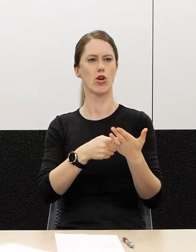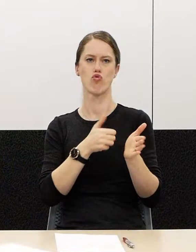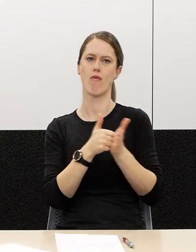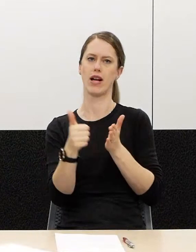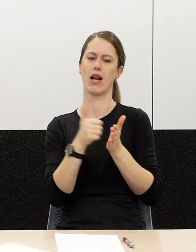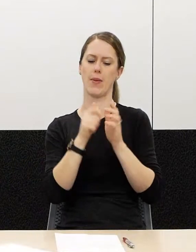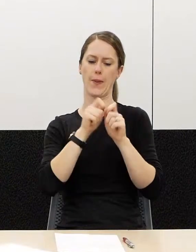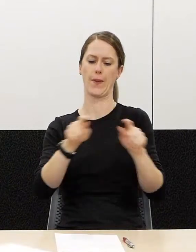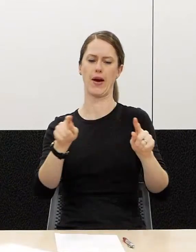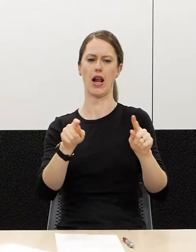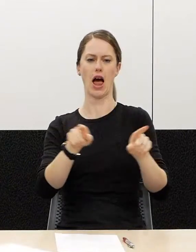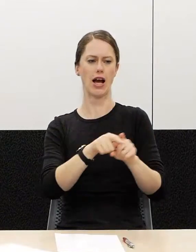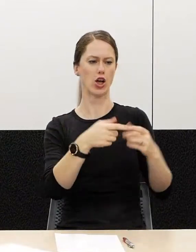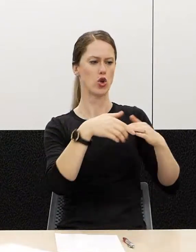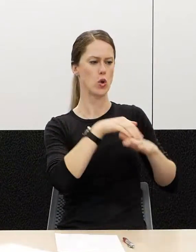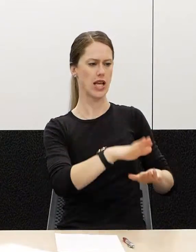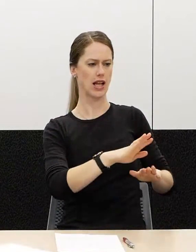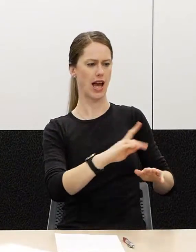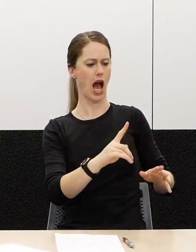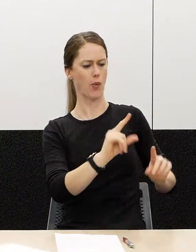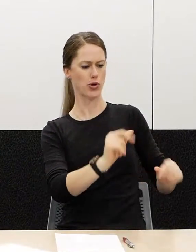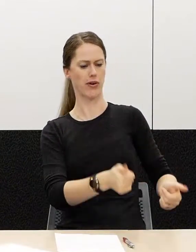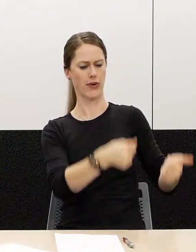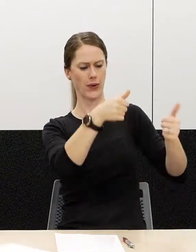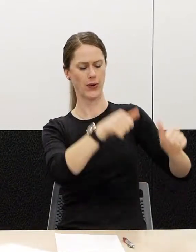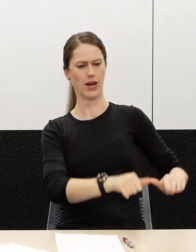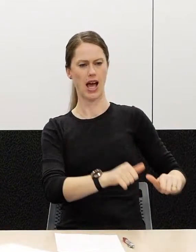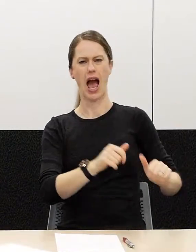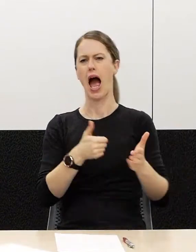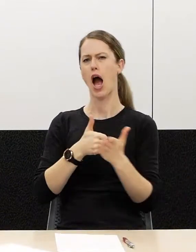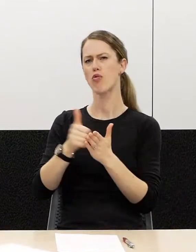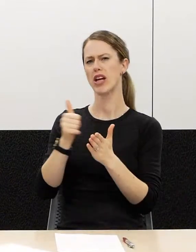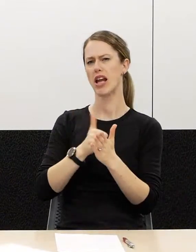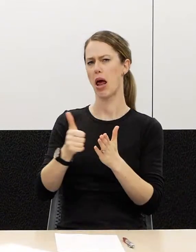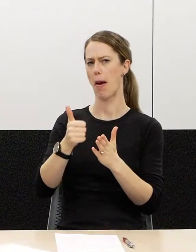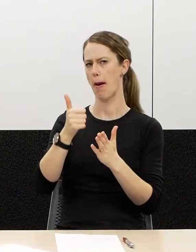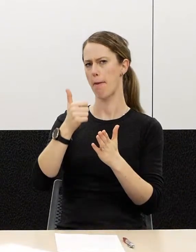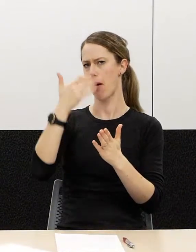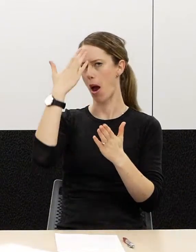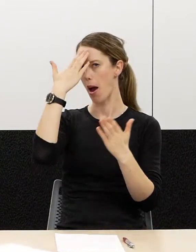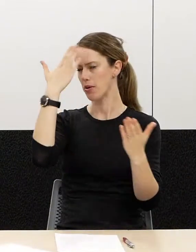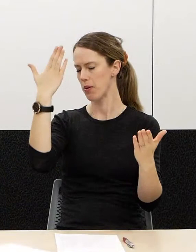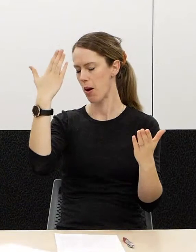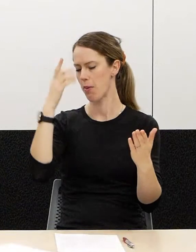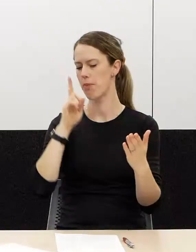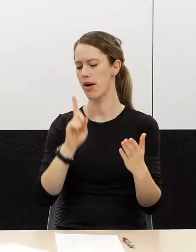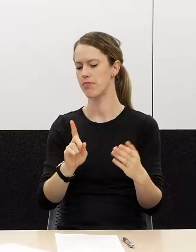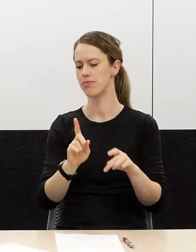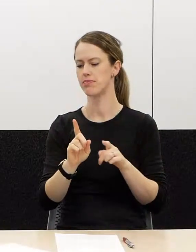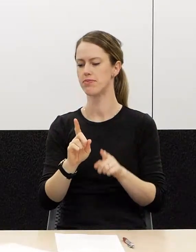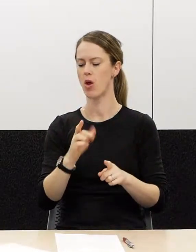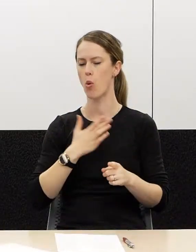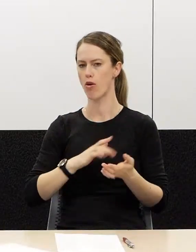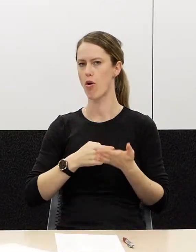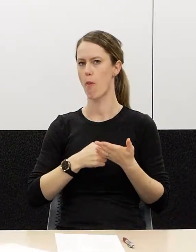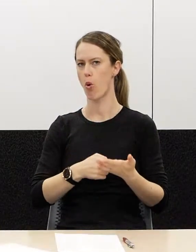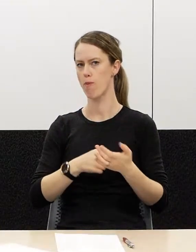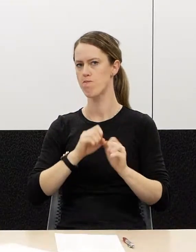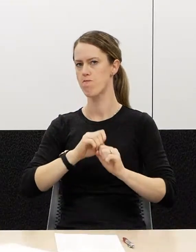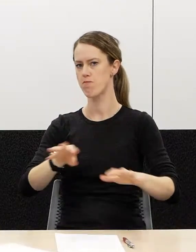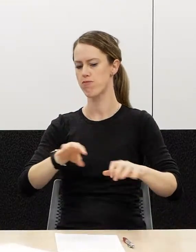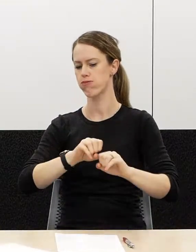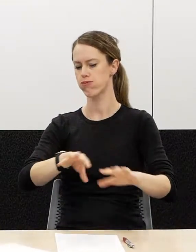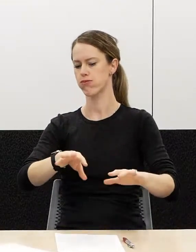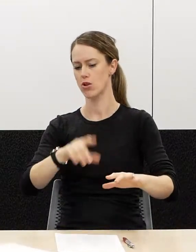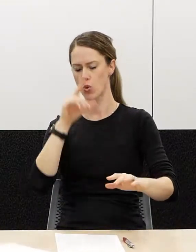regular basis. Exactly how regular needs to be determined. It depends on what the scope of that report is. But I would like to see a report coming out so